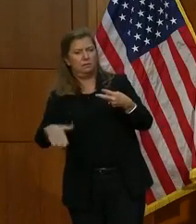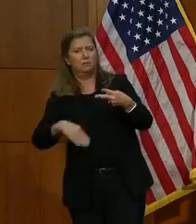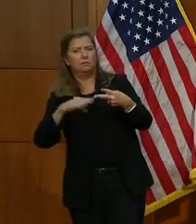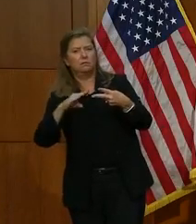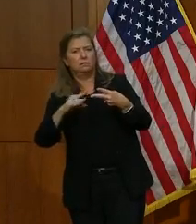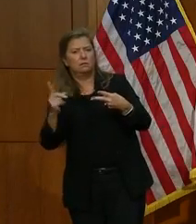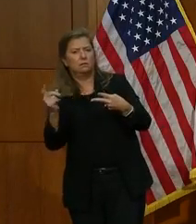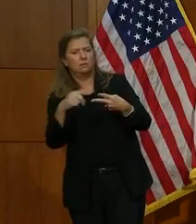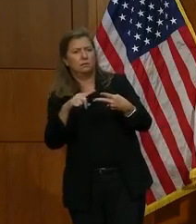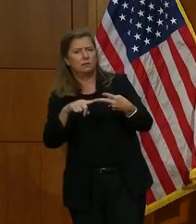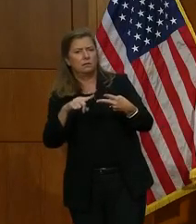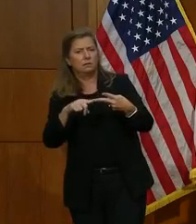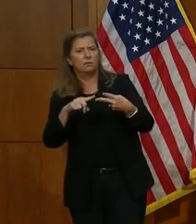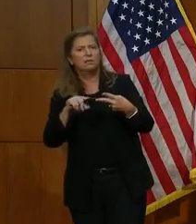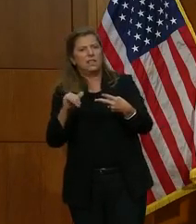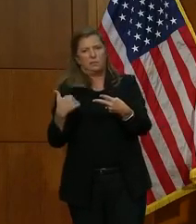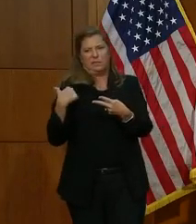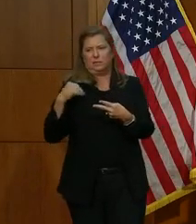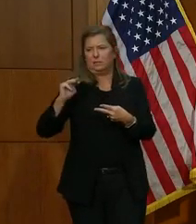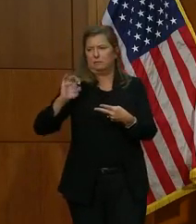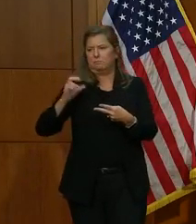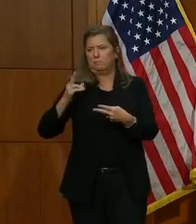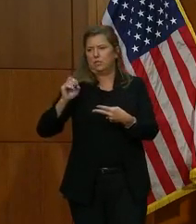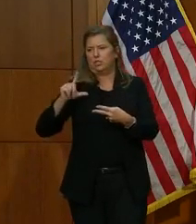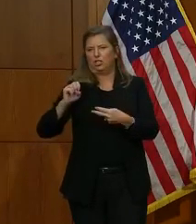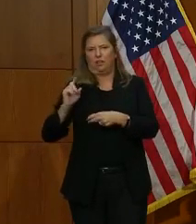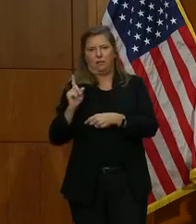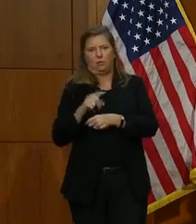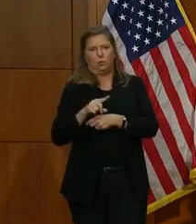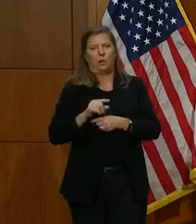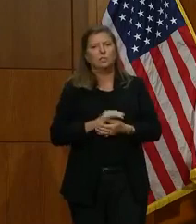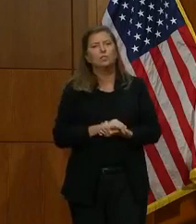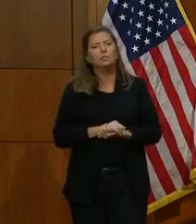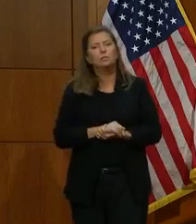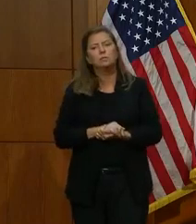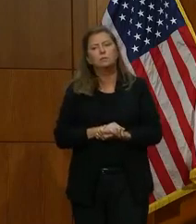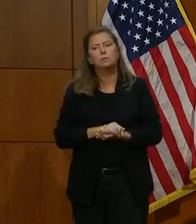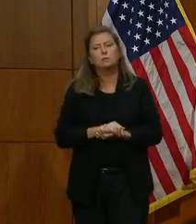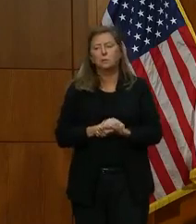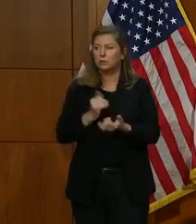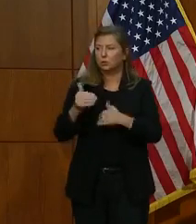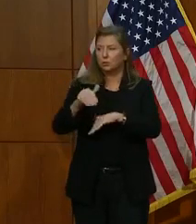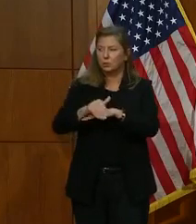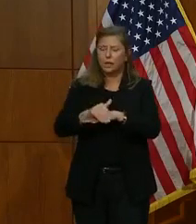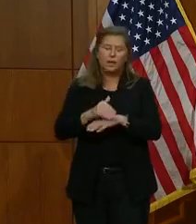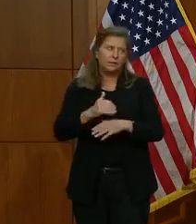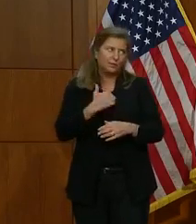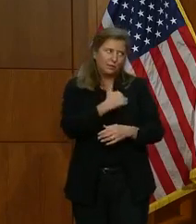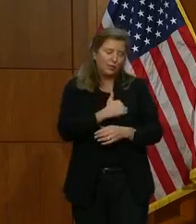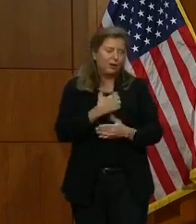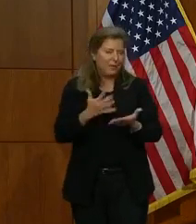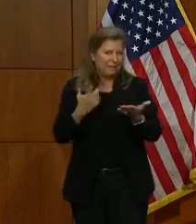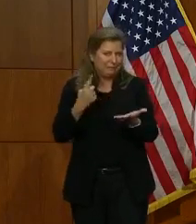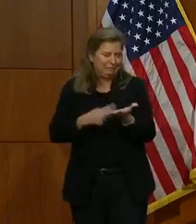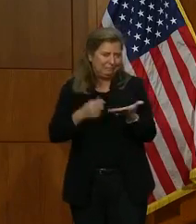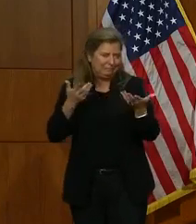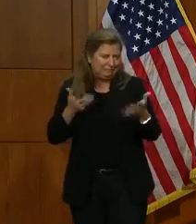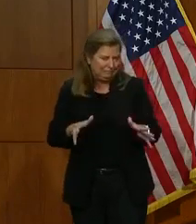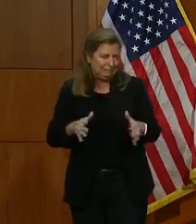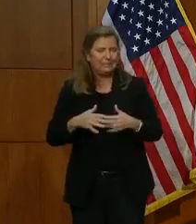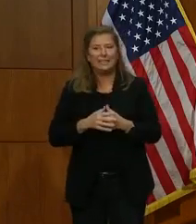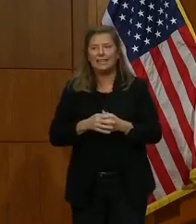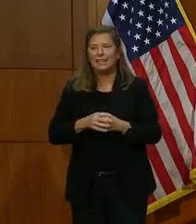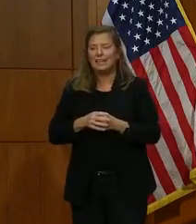deals with Michelle's question from 8 News. The results tonight, I apologize if you've gone over this in past